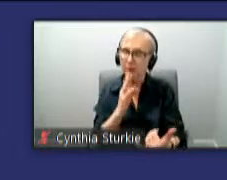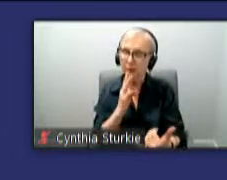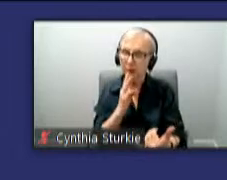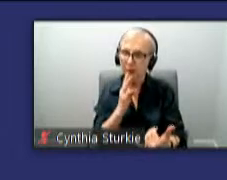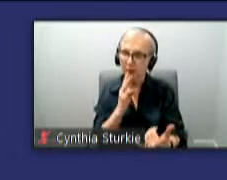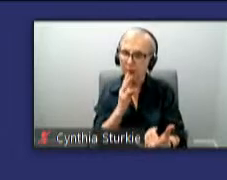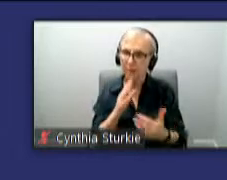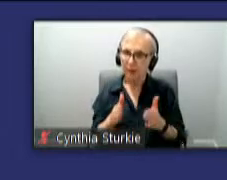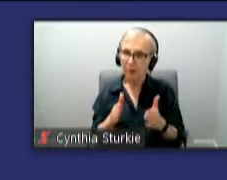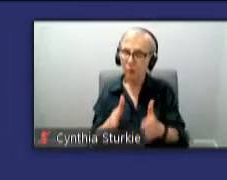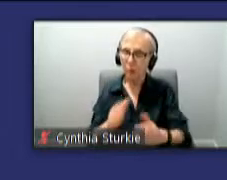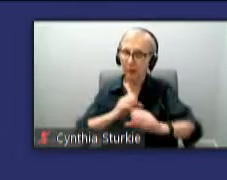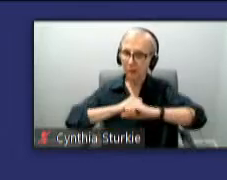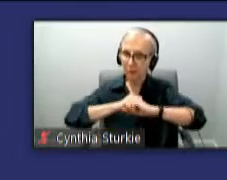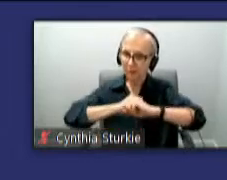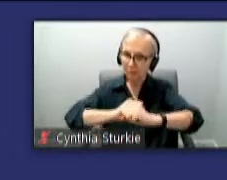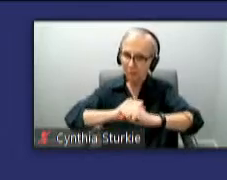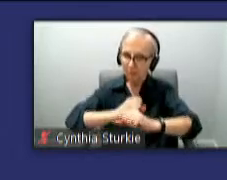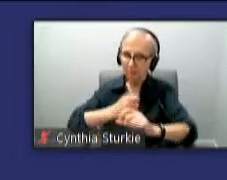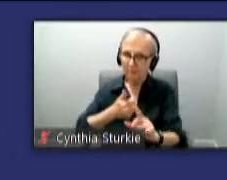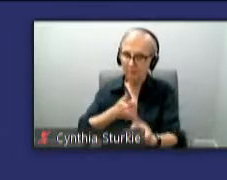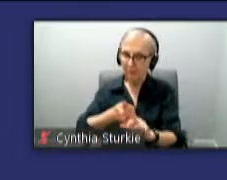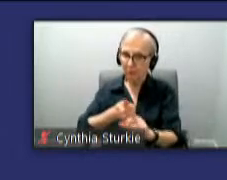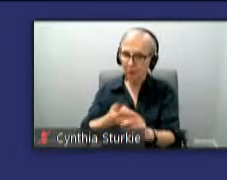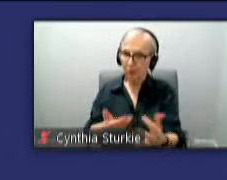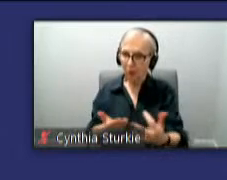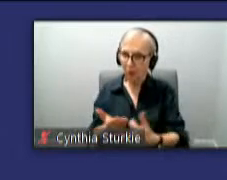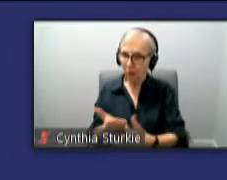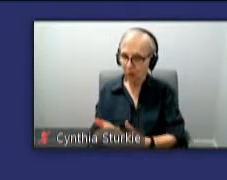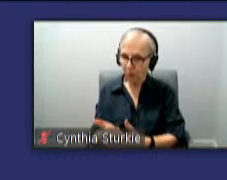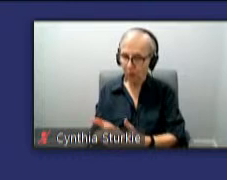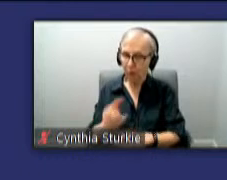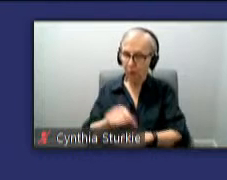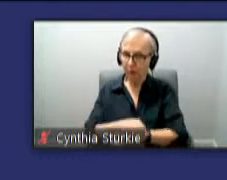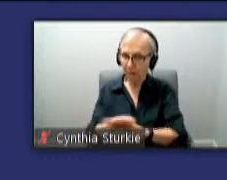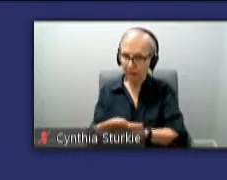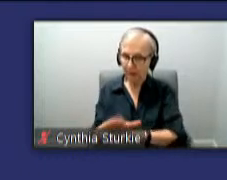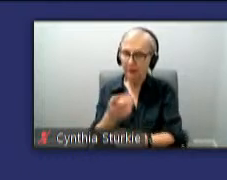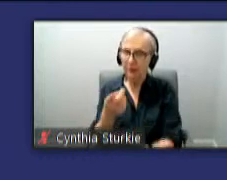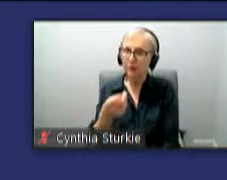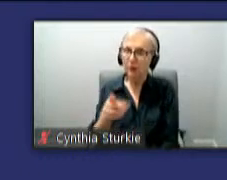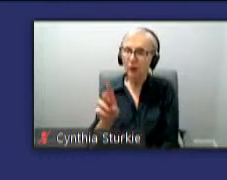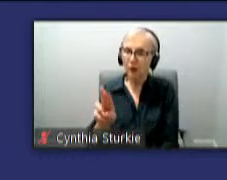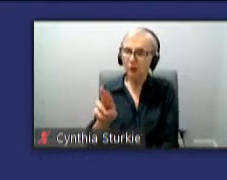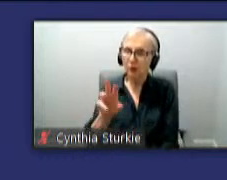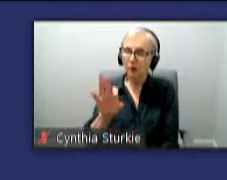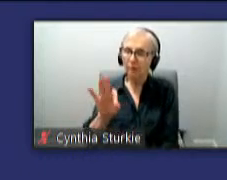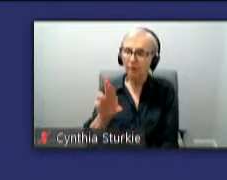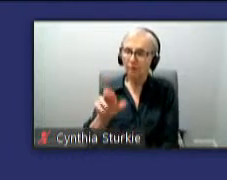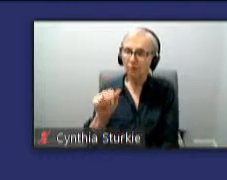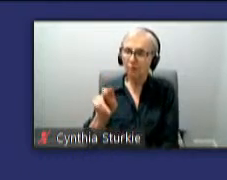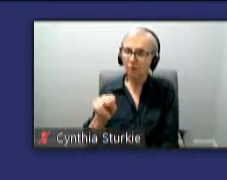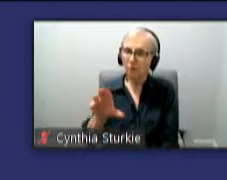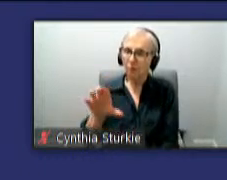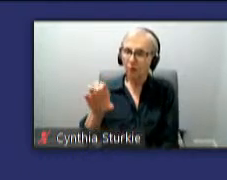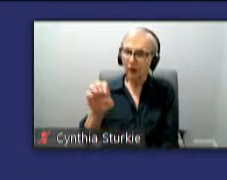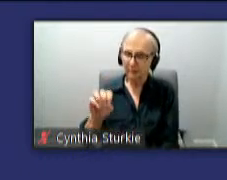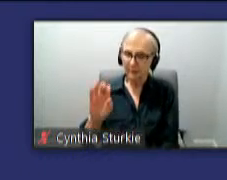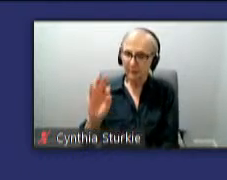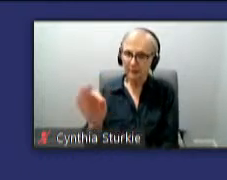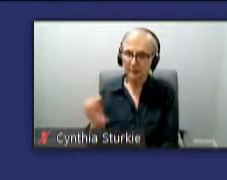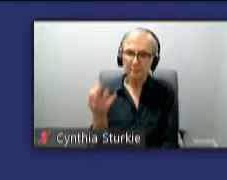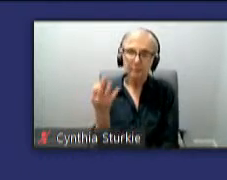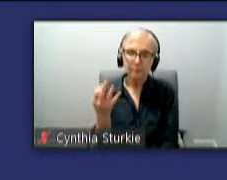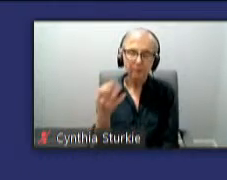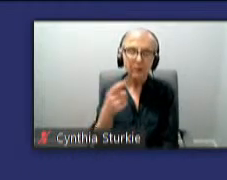has protected itself throughout the pandemic and some key milestones. Dr. France? Thank you, Director Ryan. It's hard to